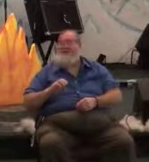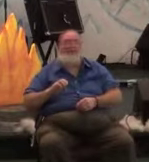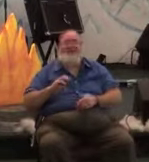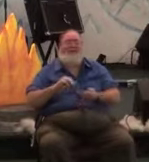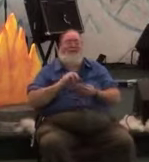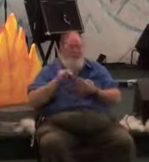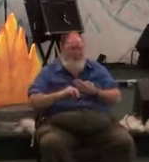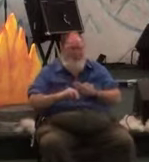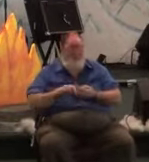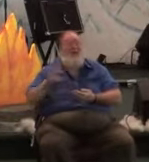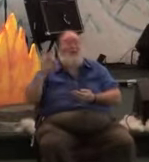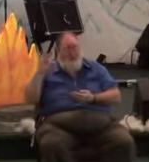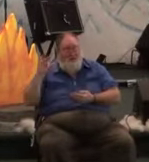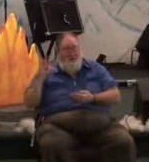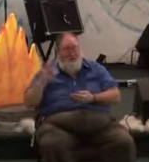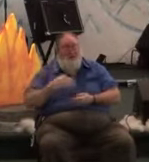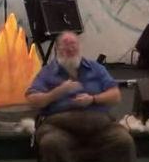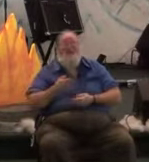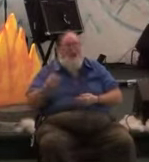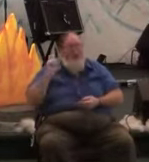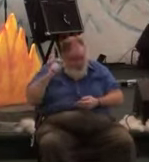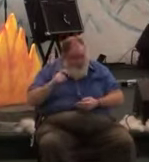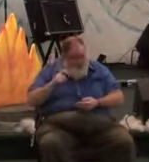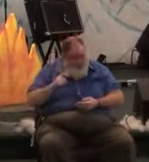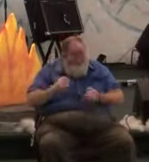Y'all need to pay attention to the scrolling announcement.